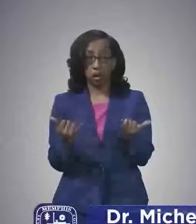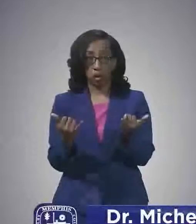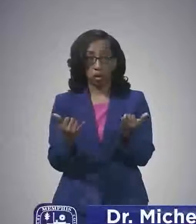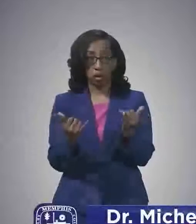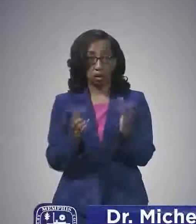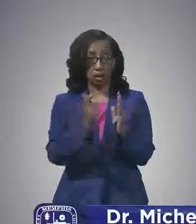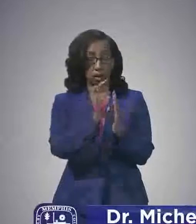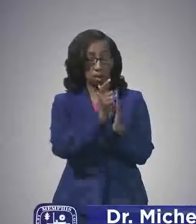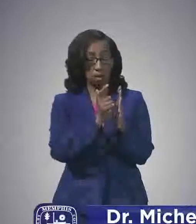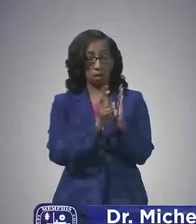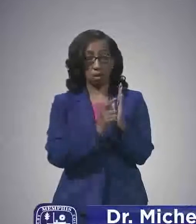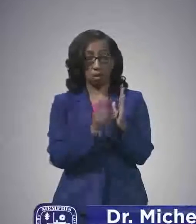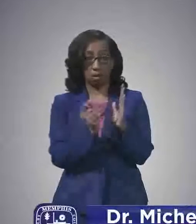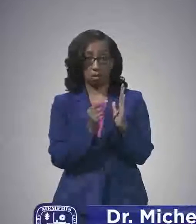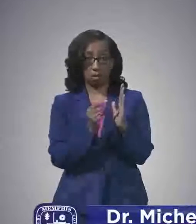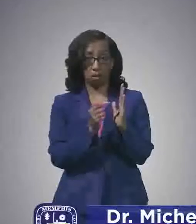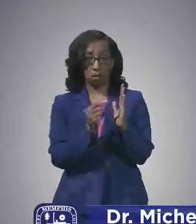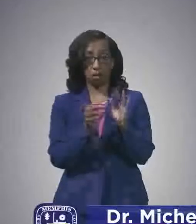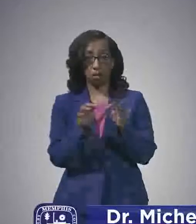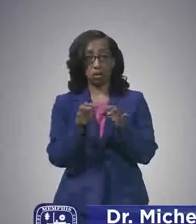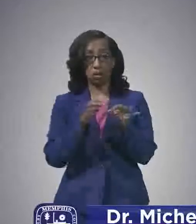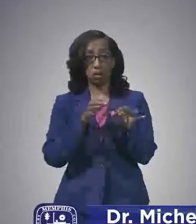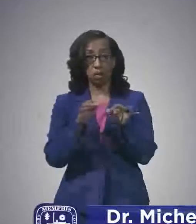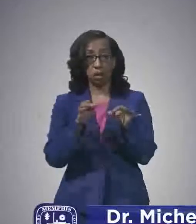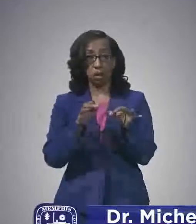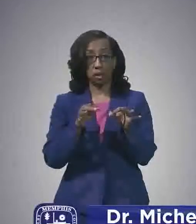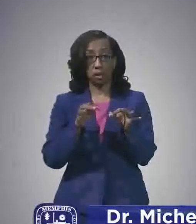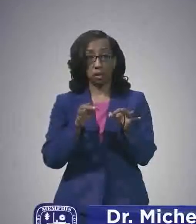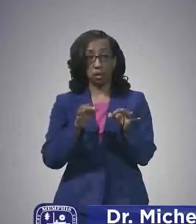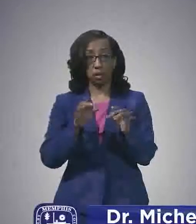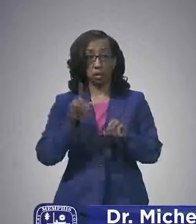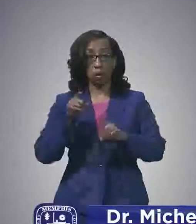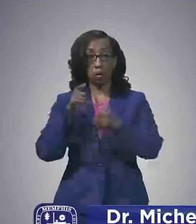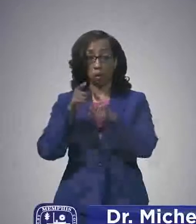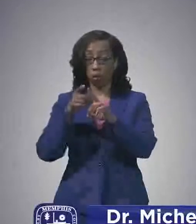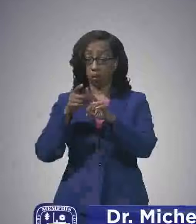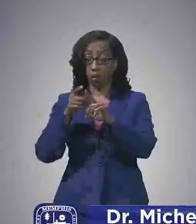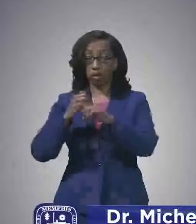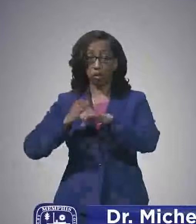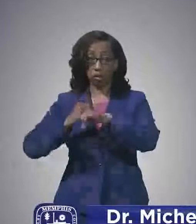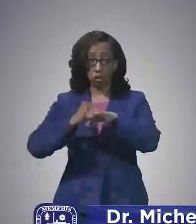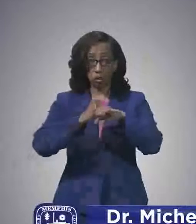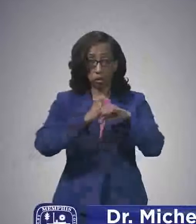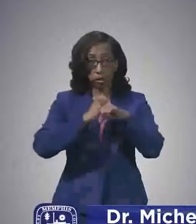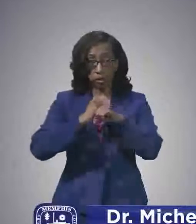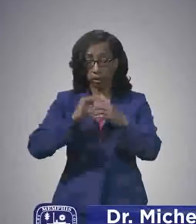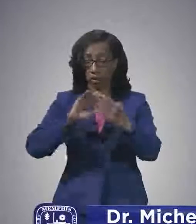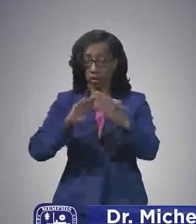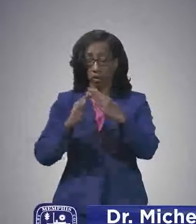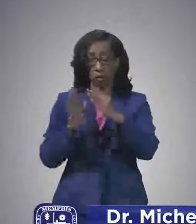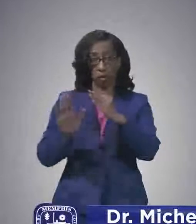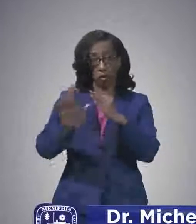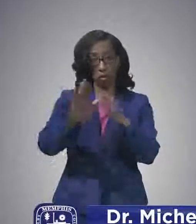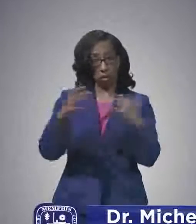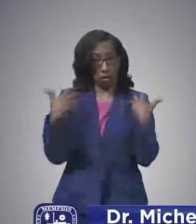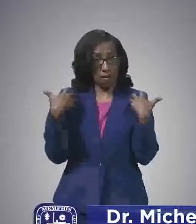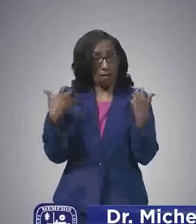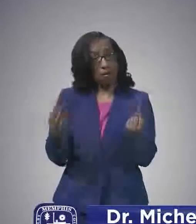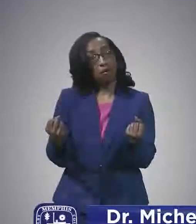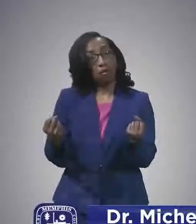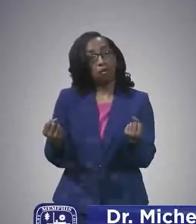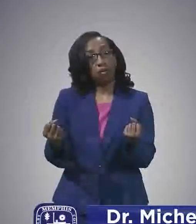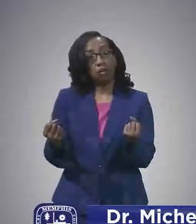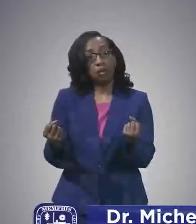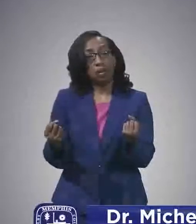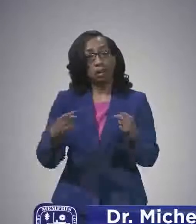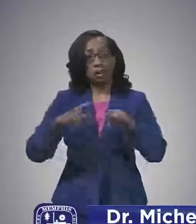says that we are to protect the health of the community based on